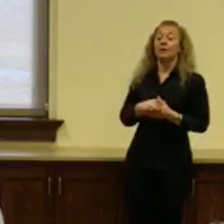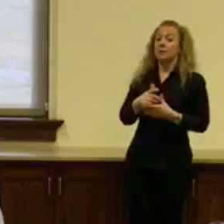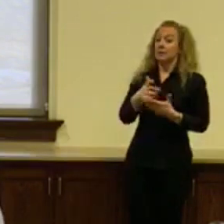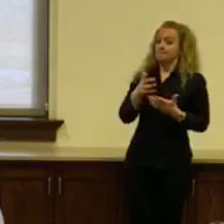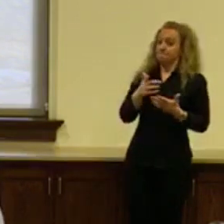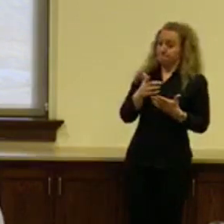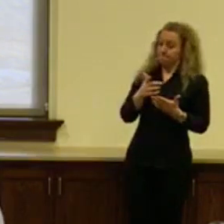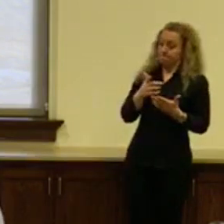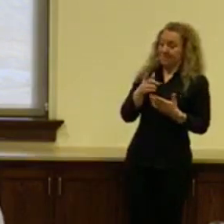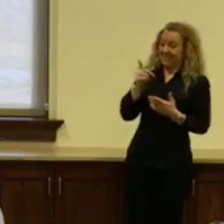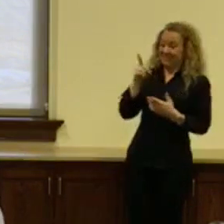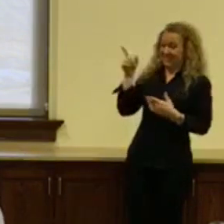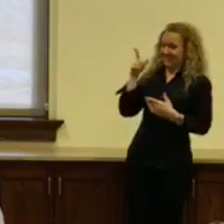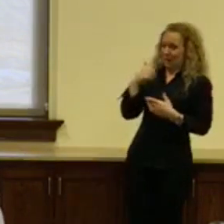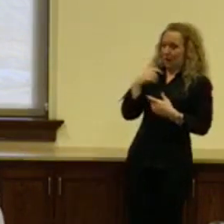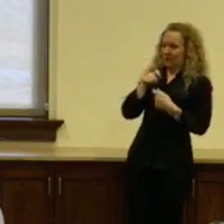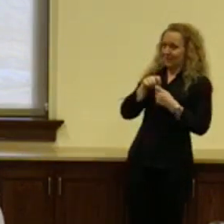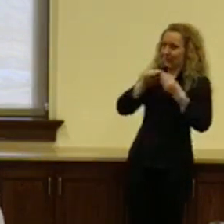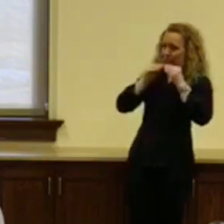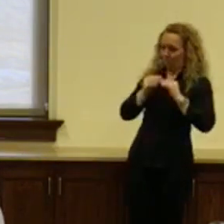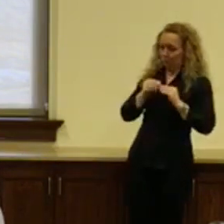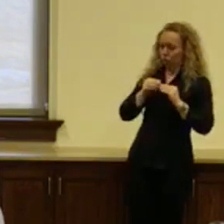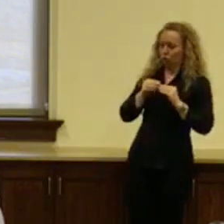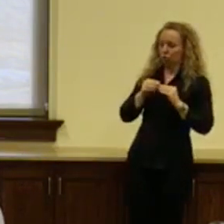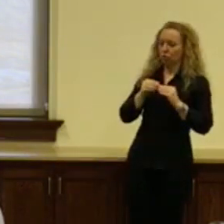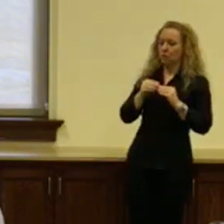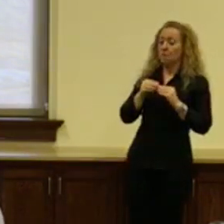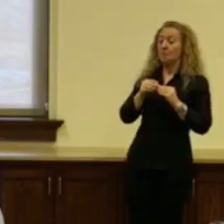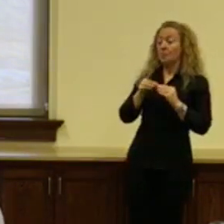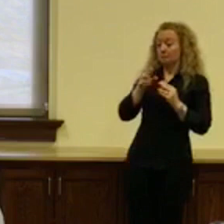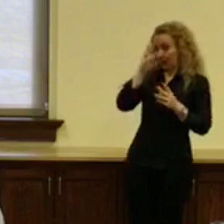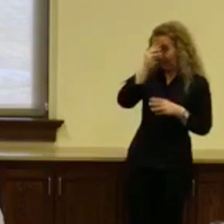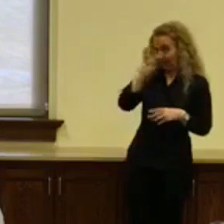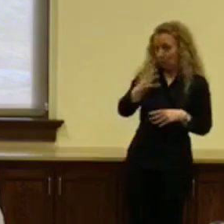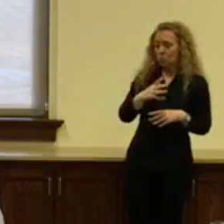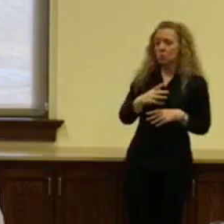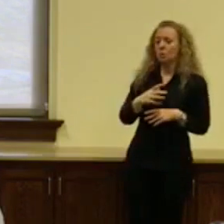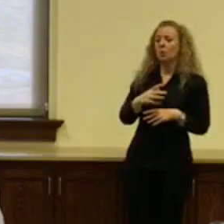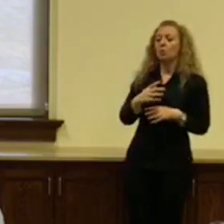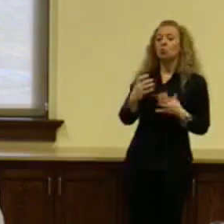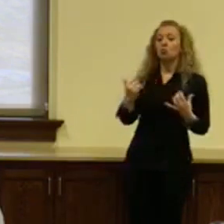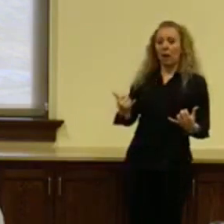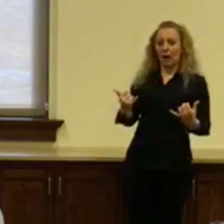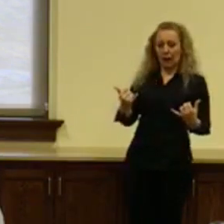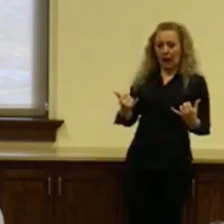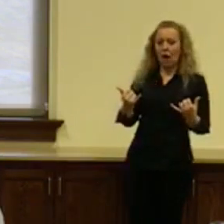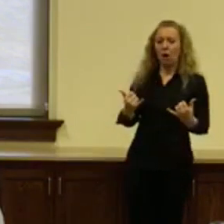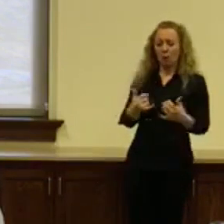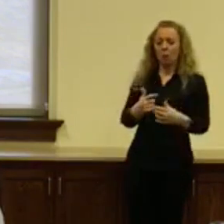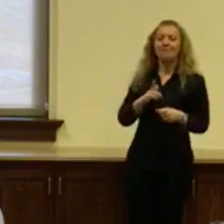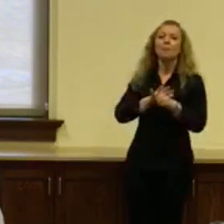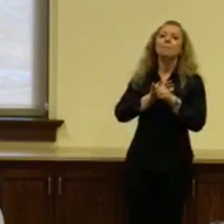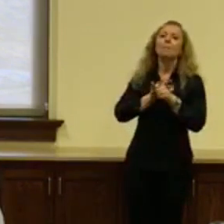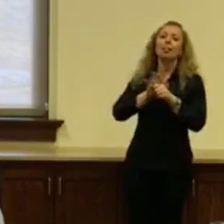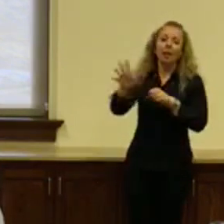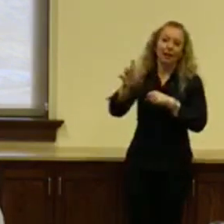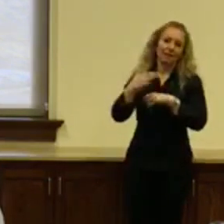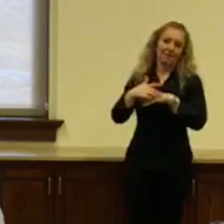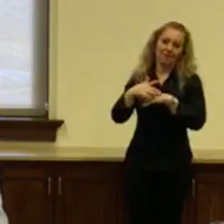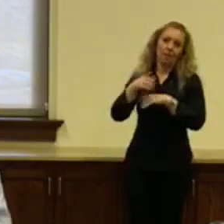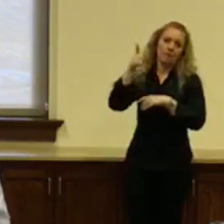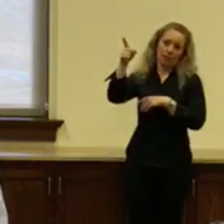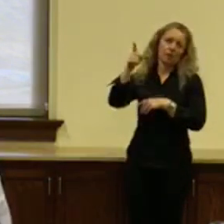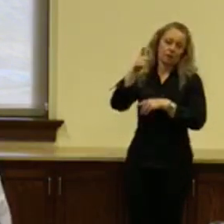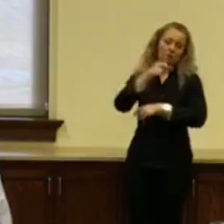refer you to him for those exact numbers. I can tell you that we have, certainly right now, plenty of availability of